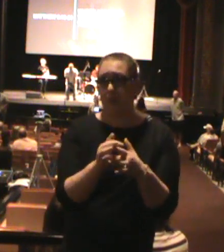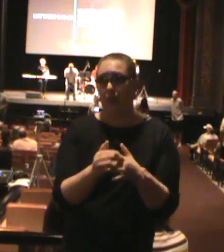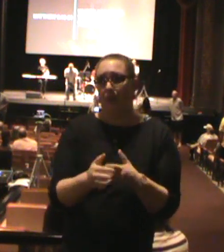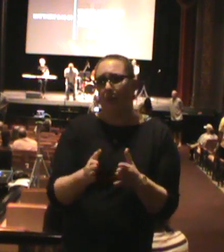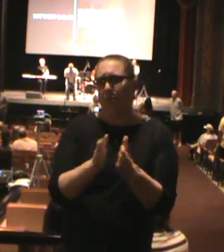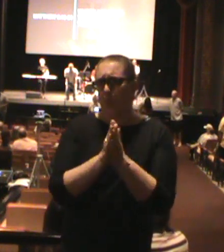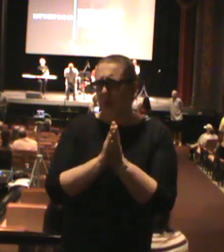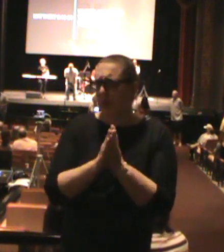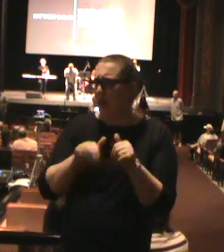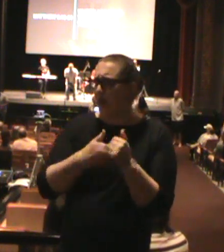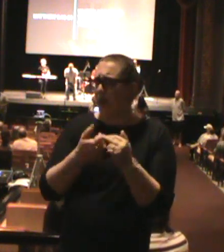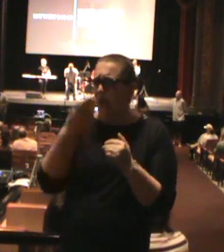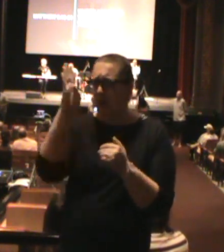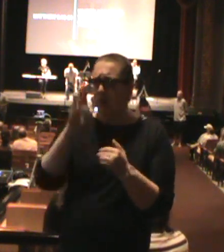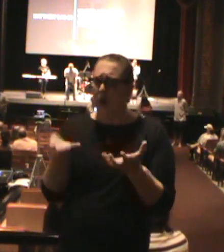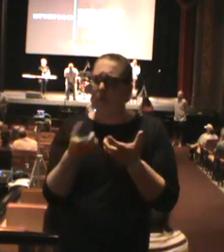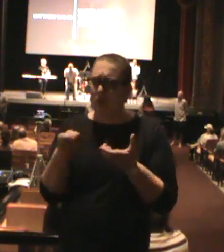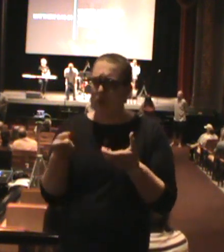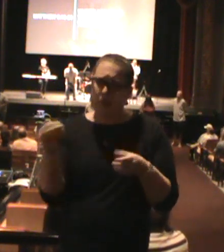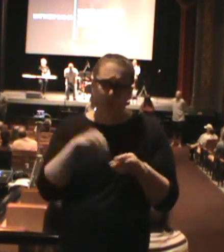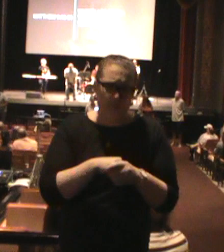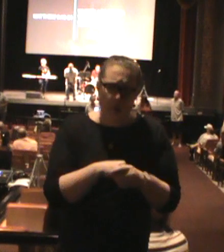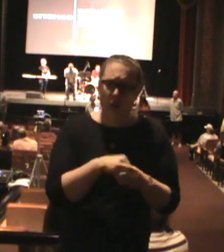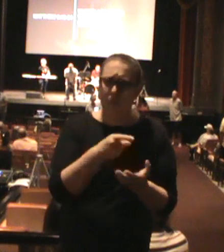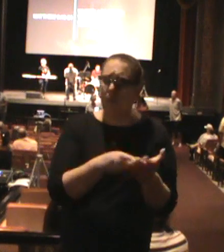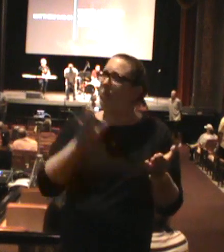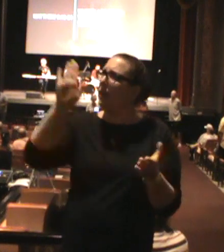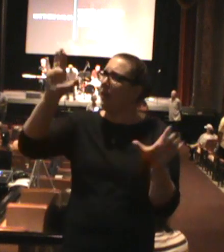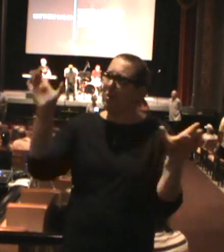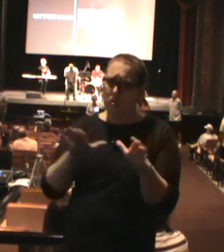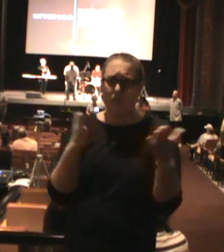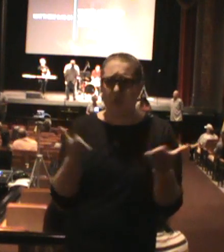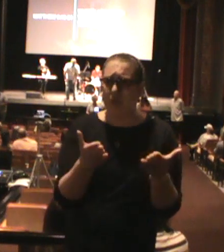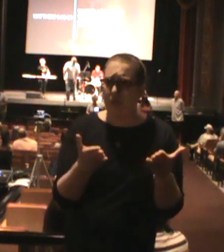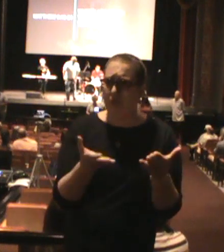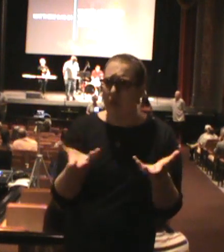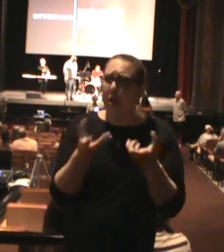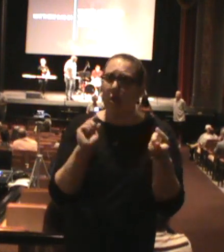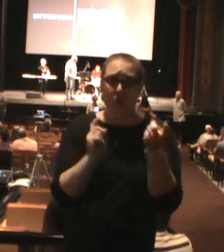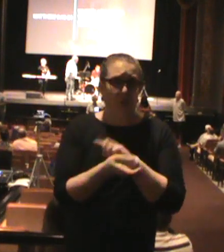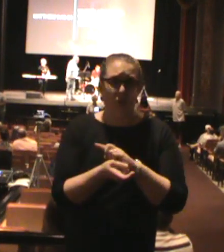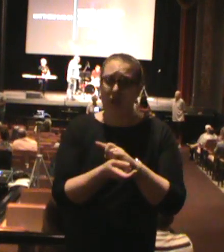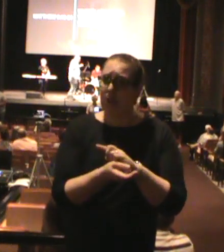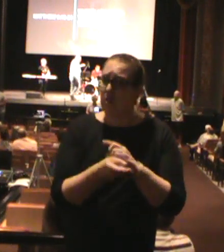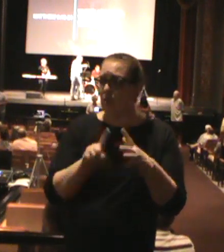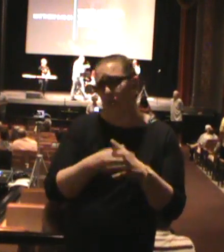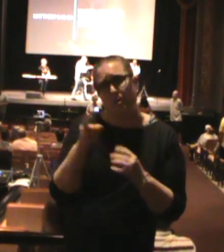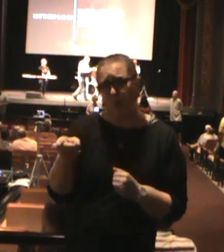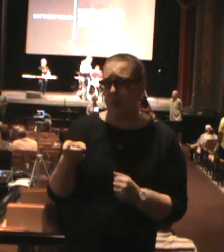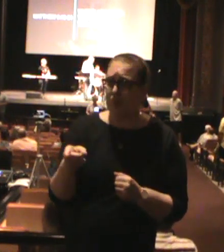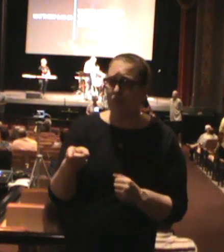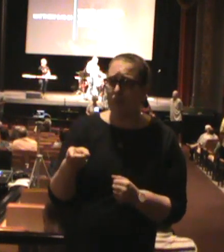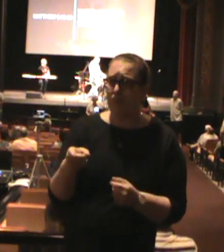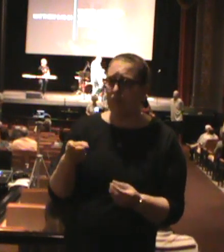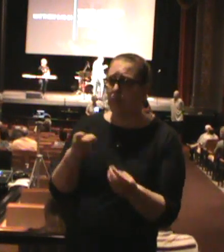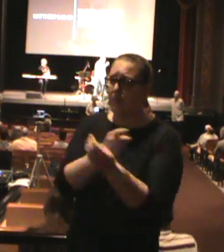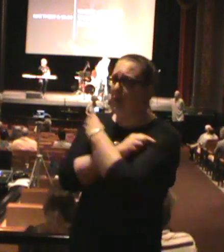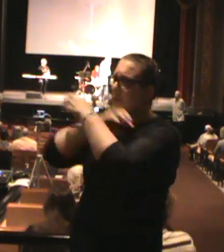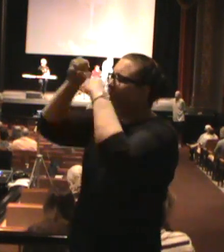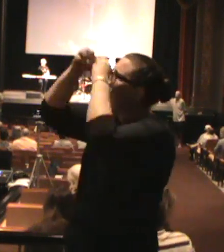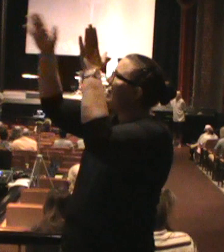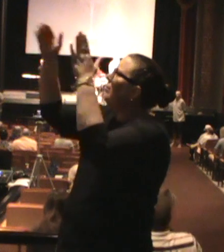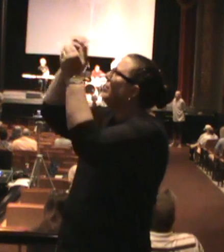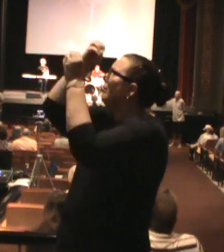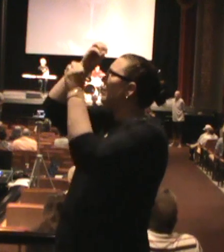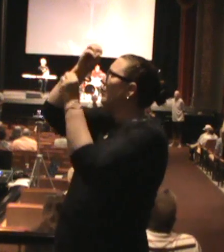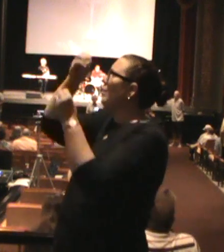here. You want to see change? It starts with you. Dear Heavenly Father, we thank you and praise you for being a God who loves us and never leaves